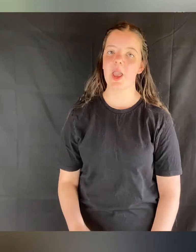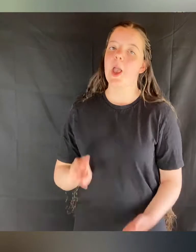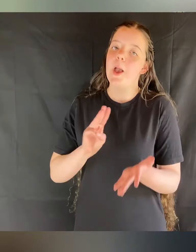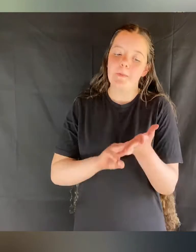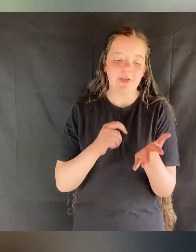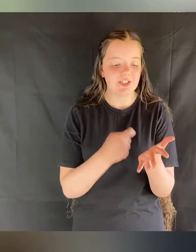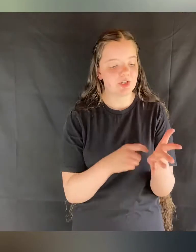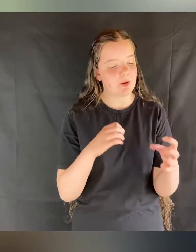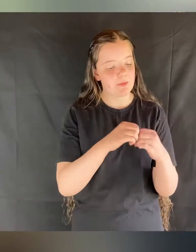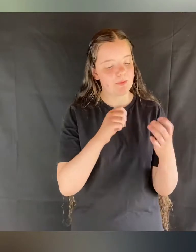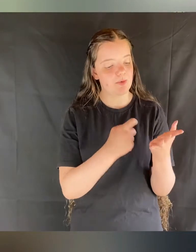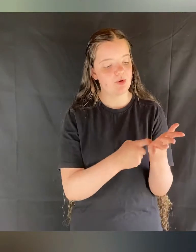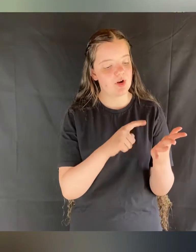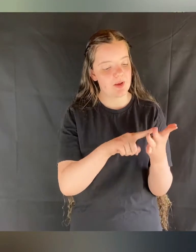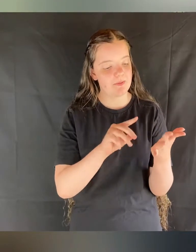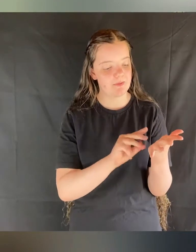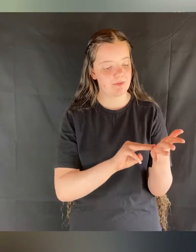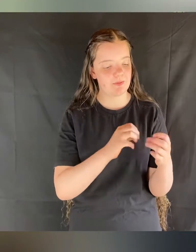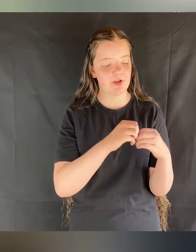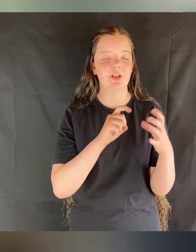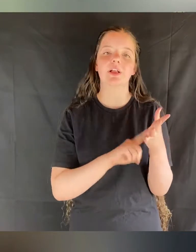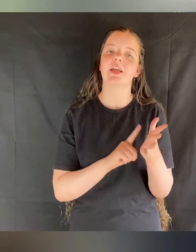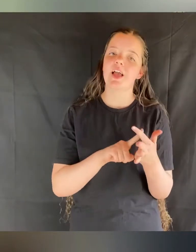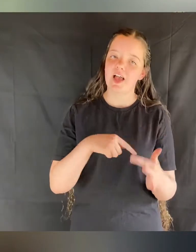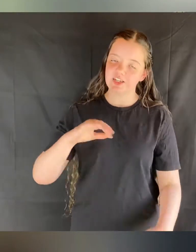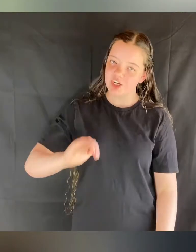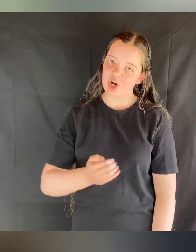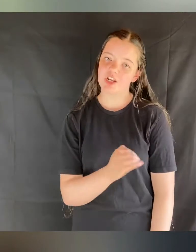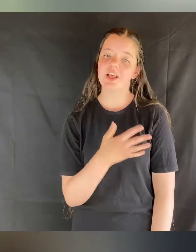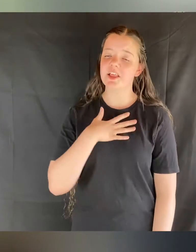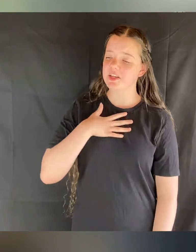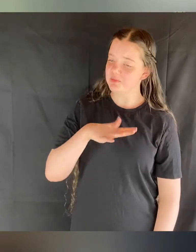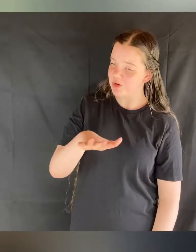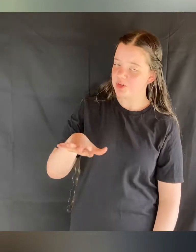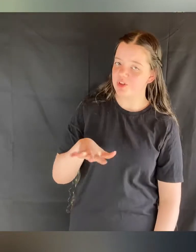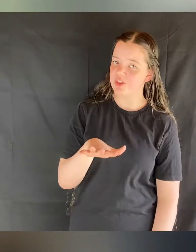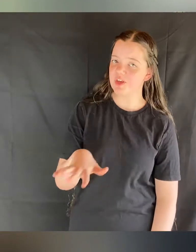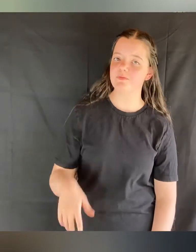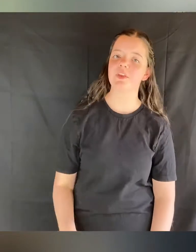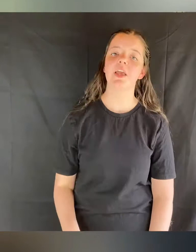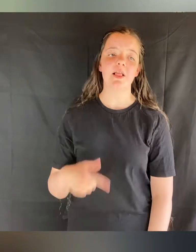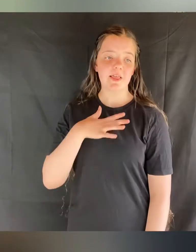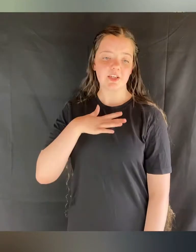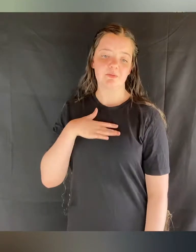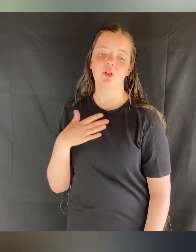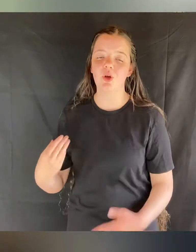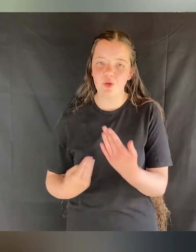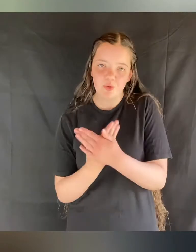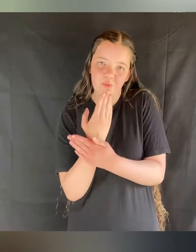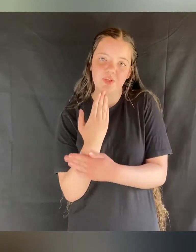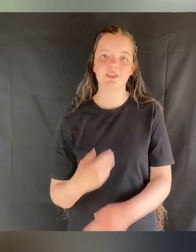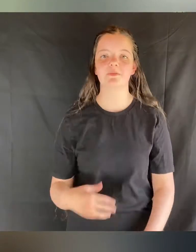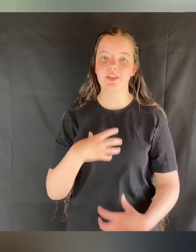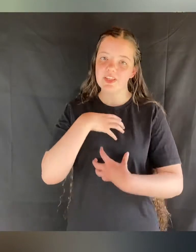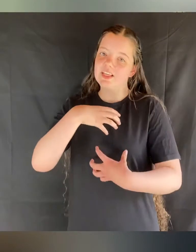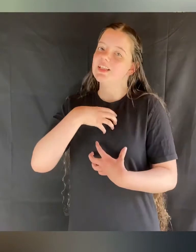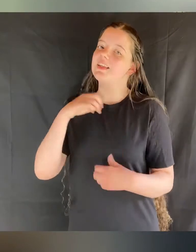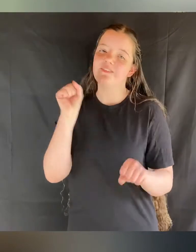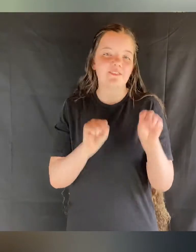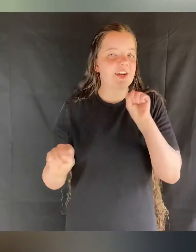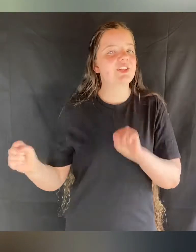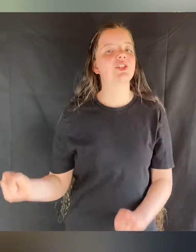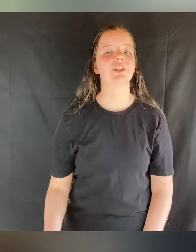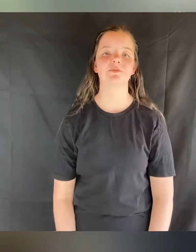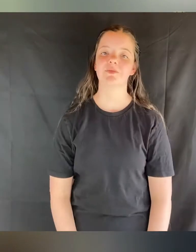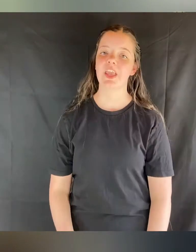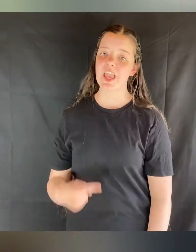Mr. Brownlow had a garden. He liked to potter there. He'd like to pull out all the weeds and breathe in clean, fresh air.